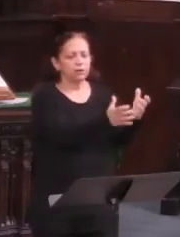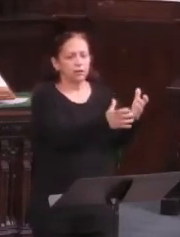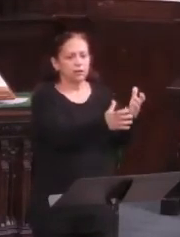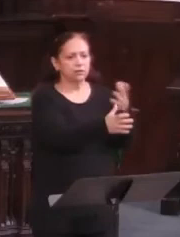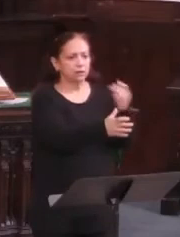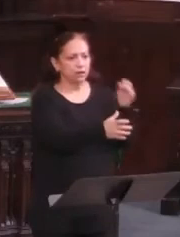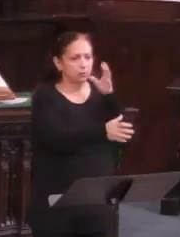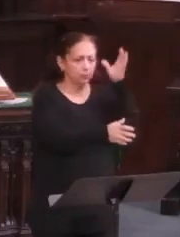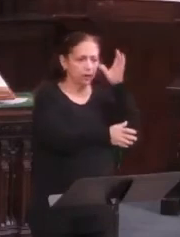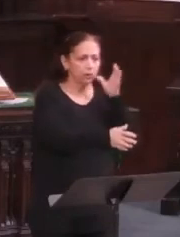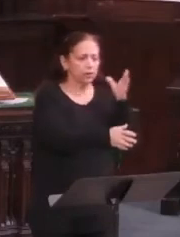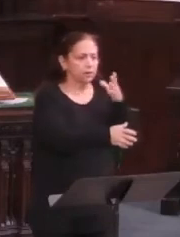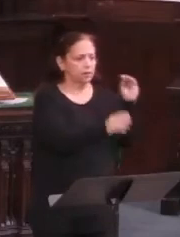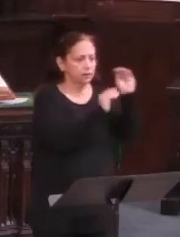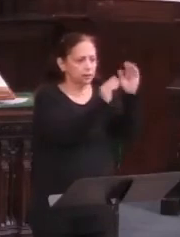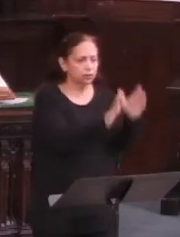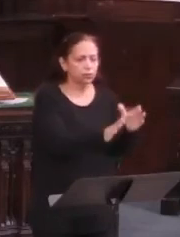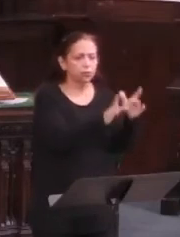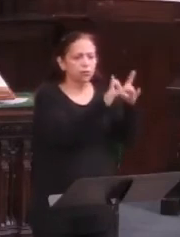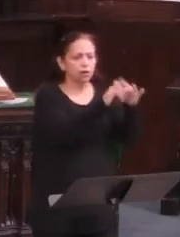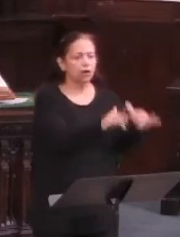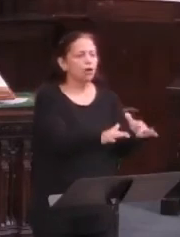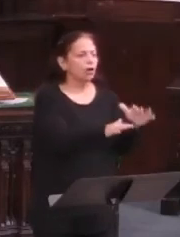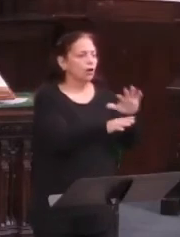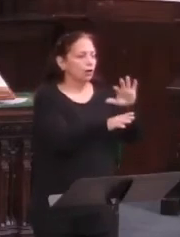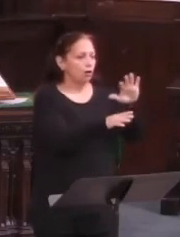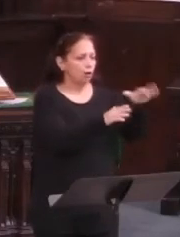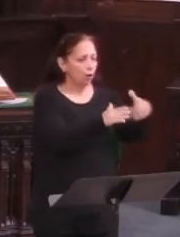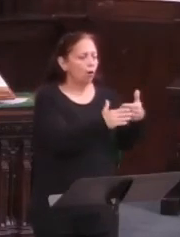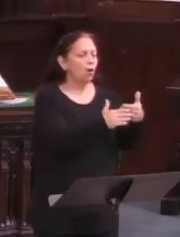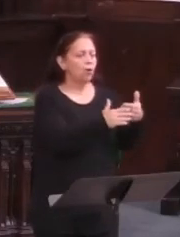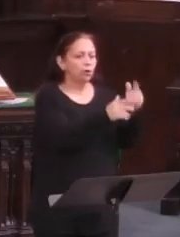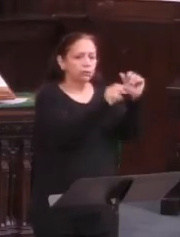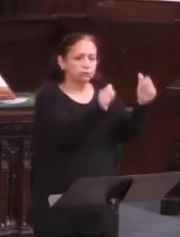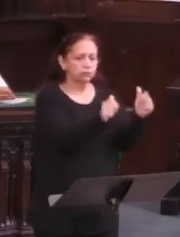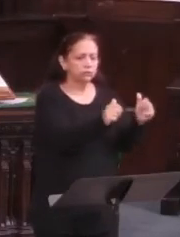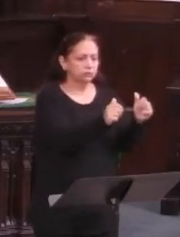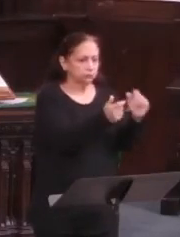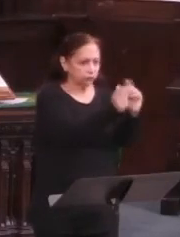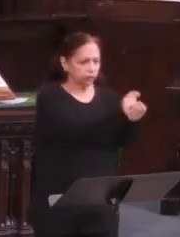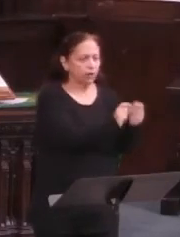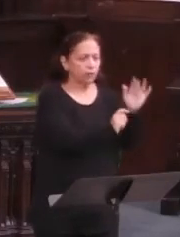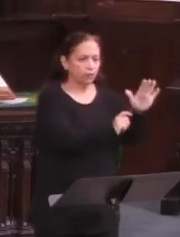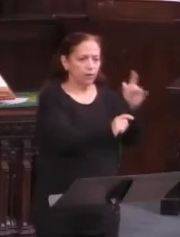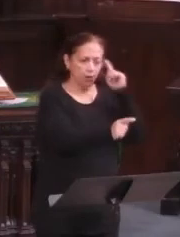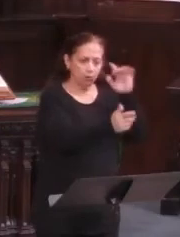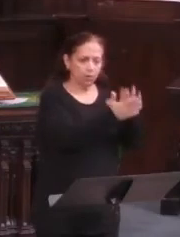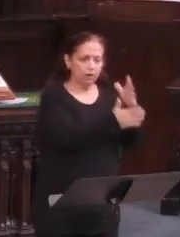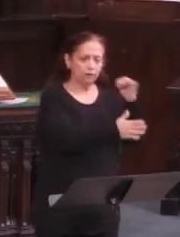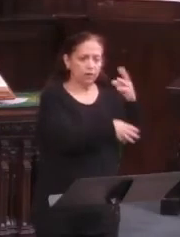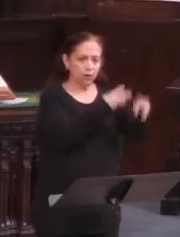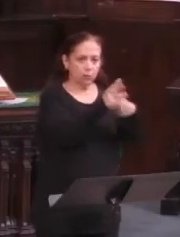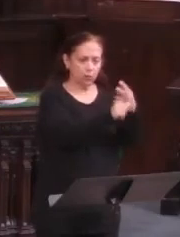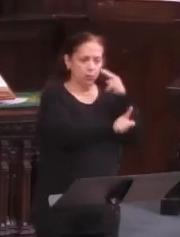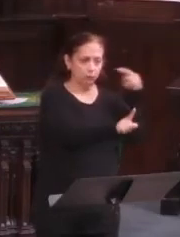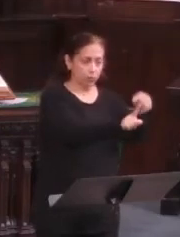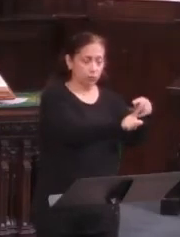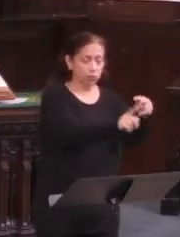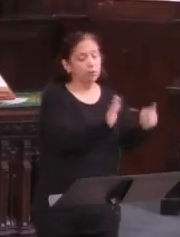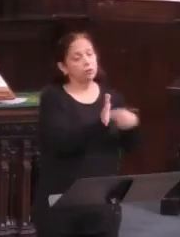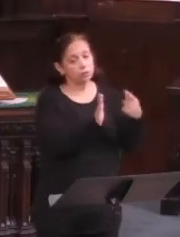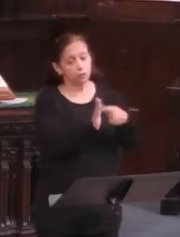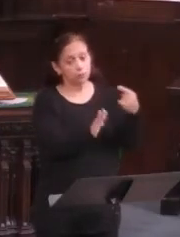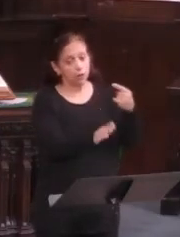their parents and mentors all help shape their beliefs and worldviews. Sometimes for the better,